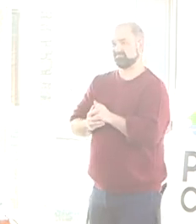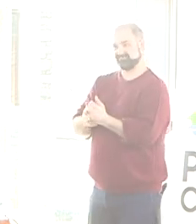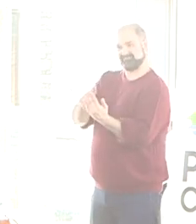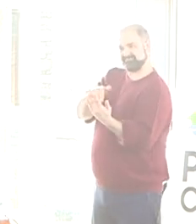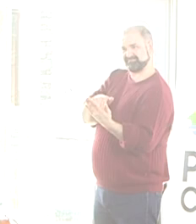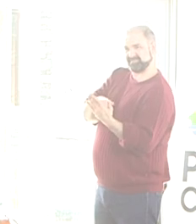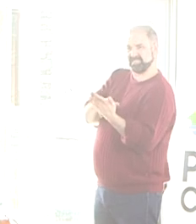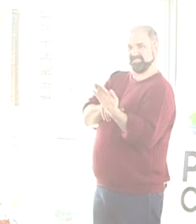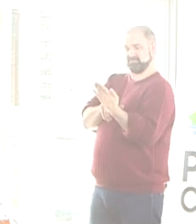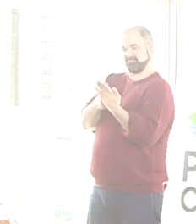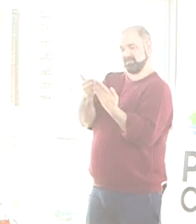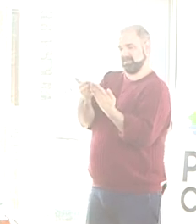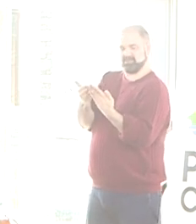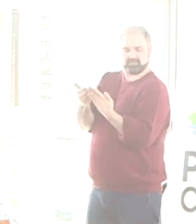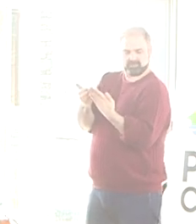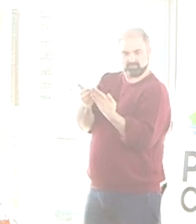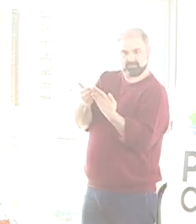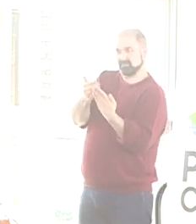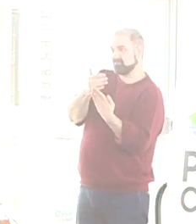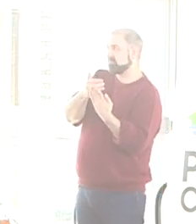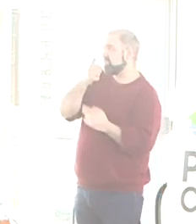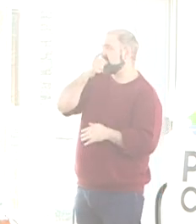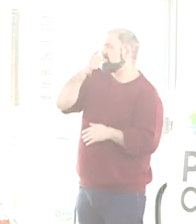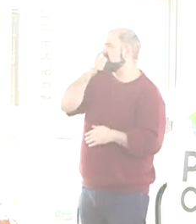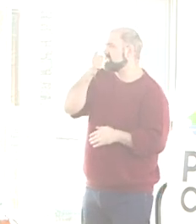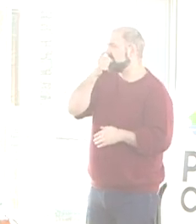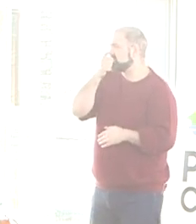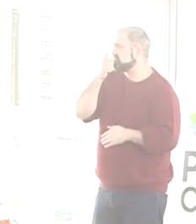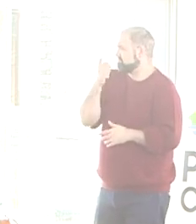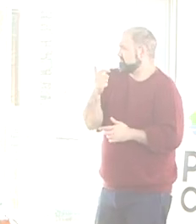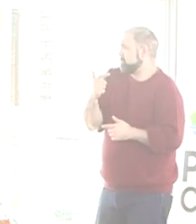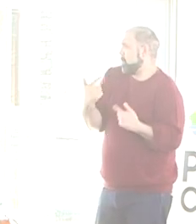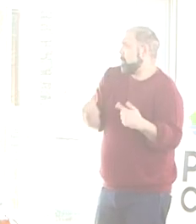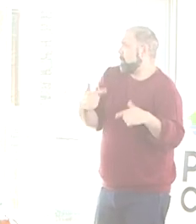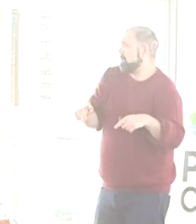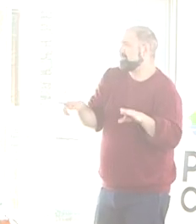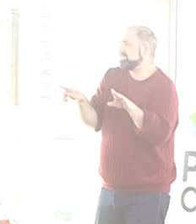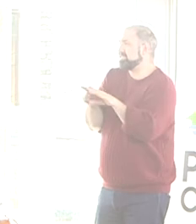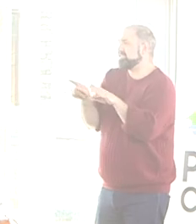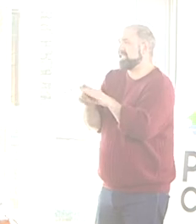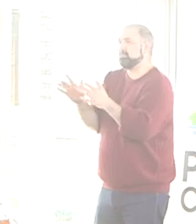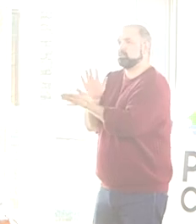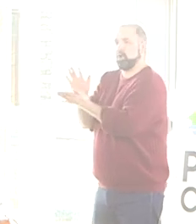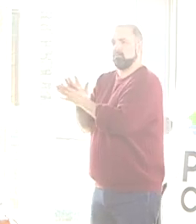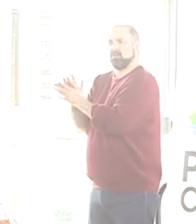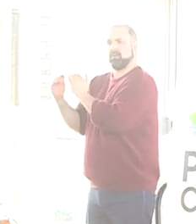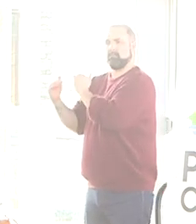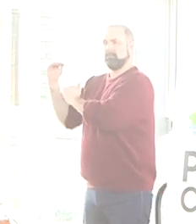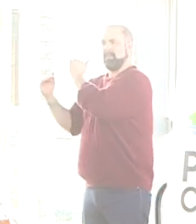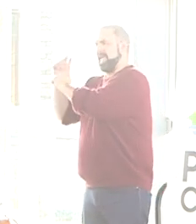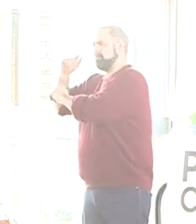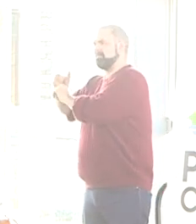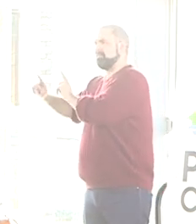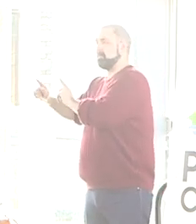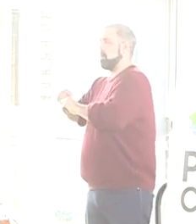basis that 16-year-olds are entitled to have the same fun as their peers. The idea that I could have a